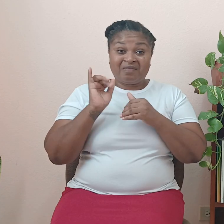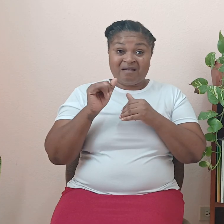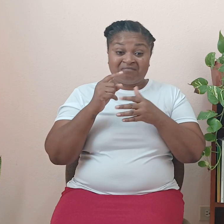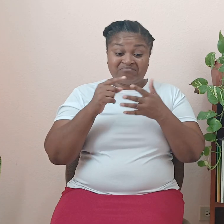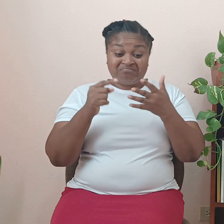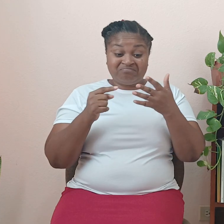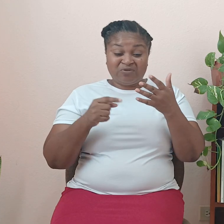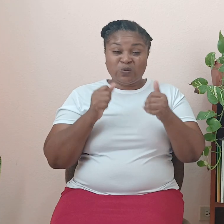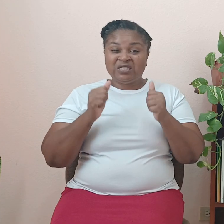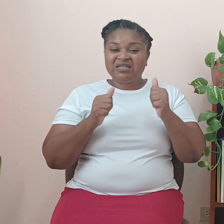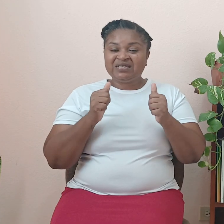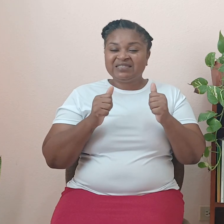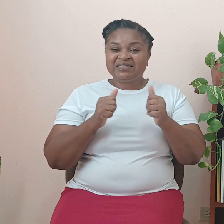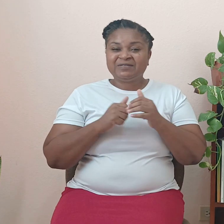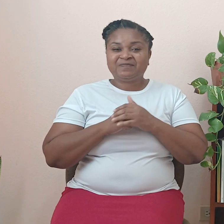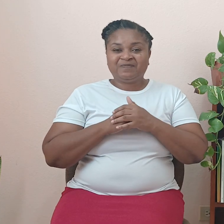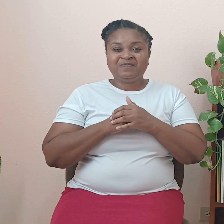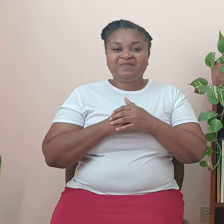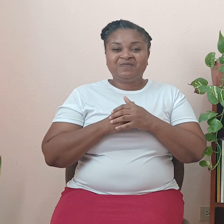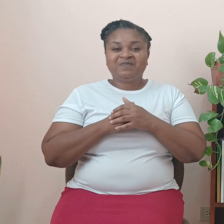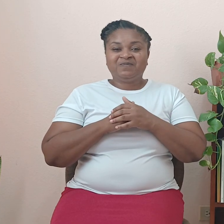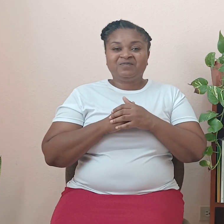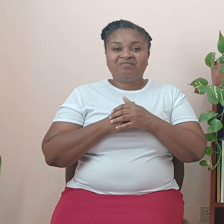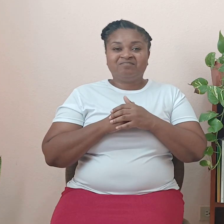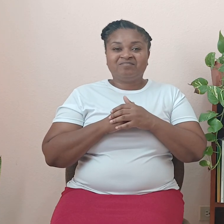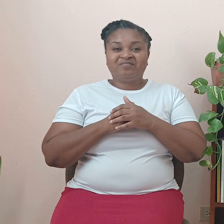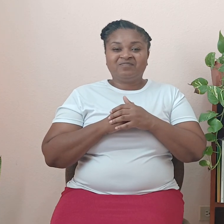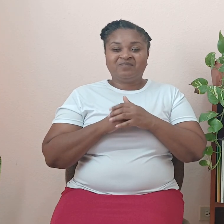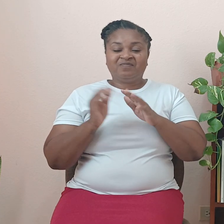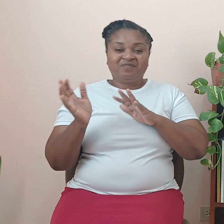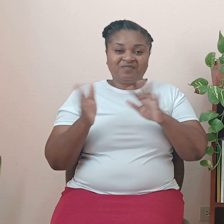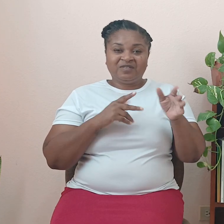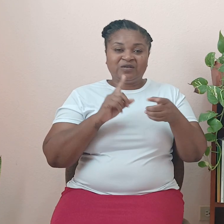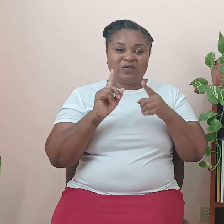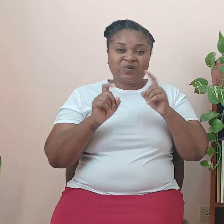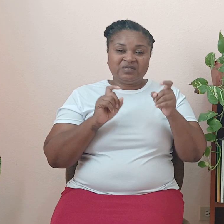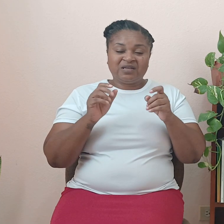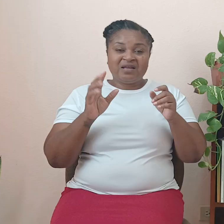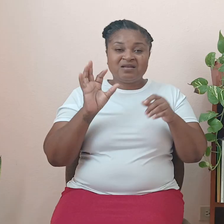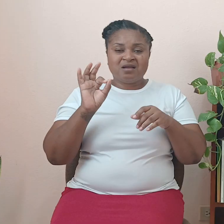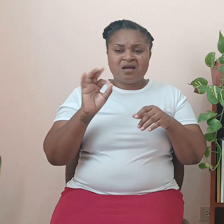Question 9. When did Job sin against God?